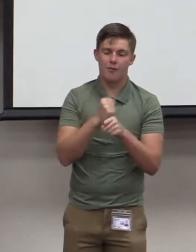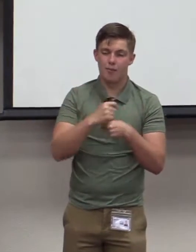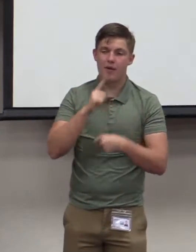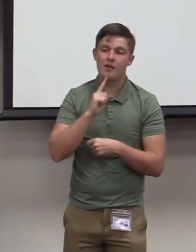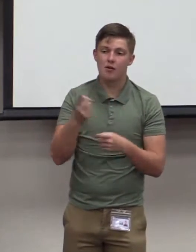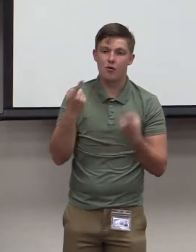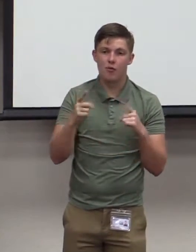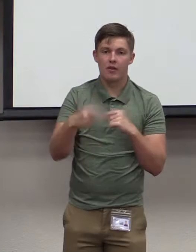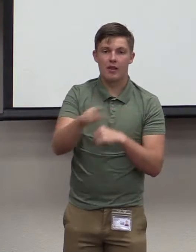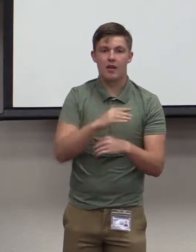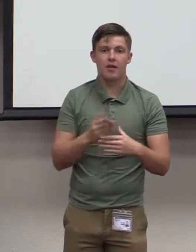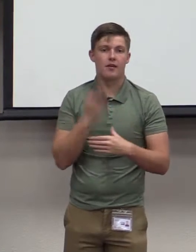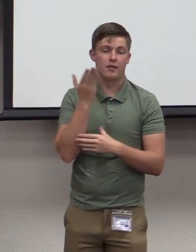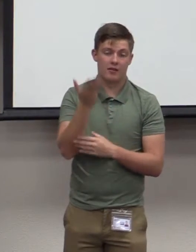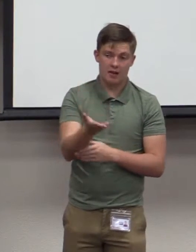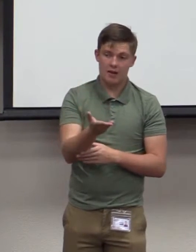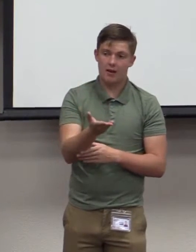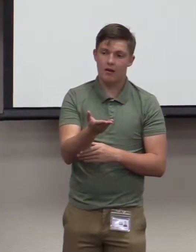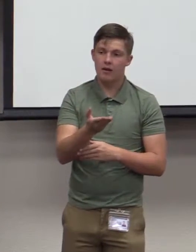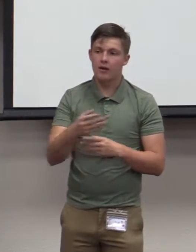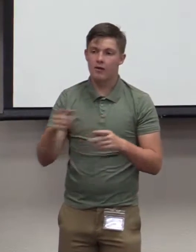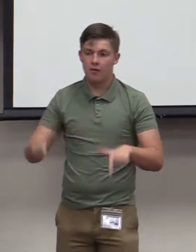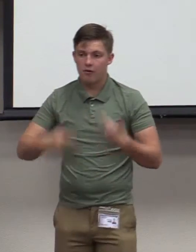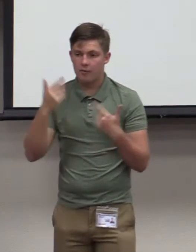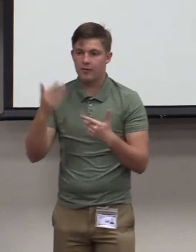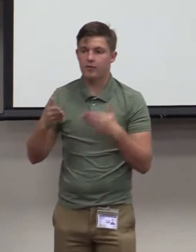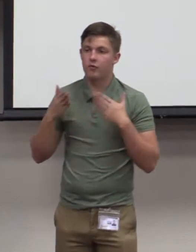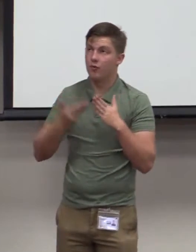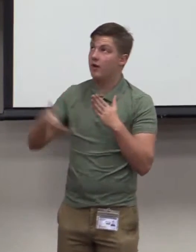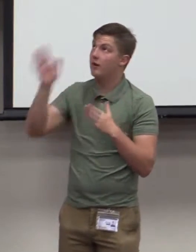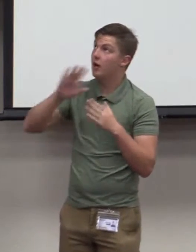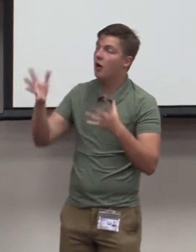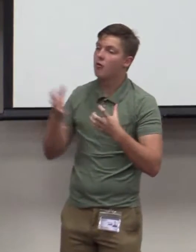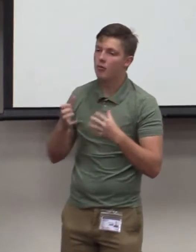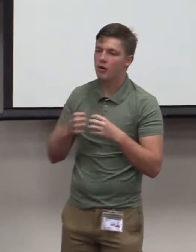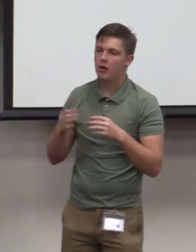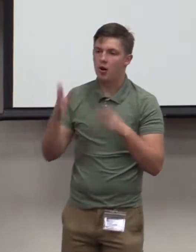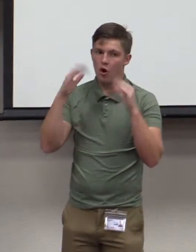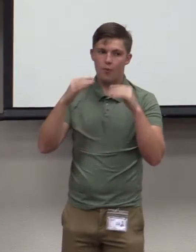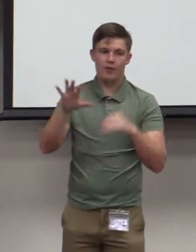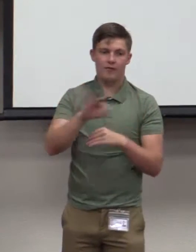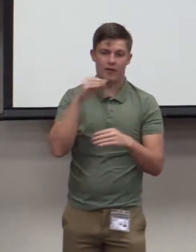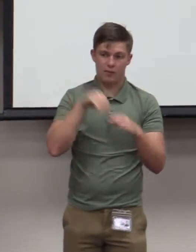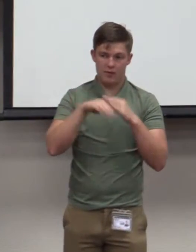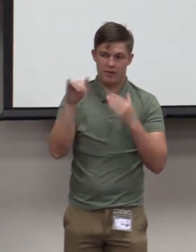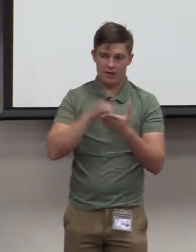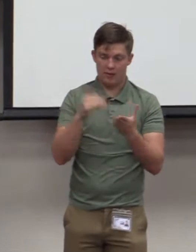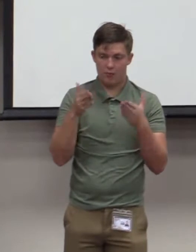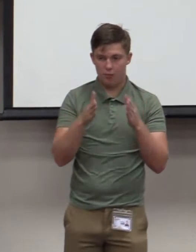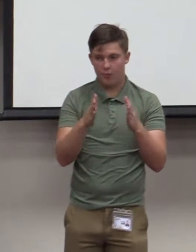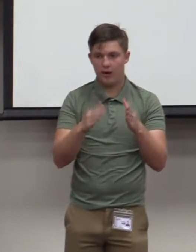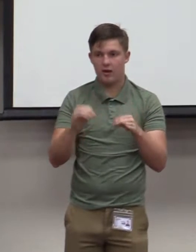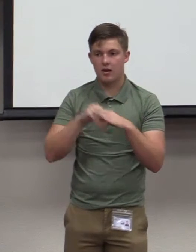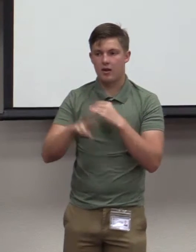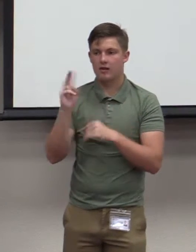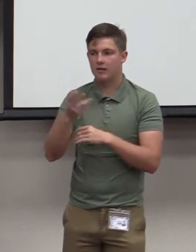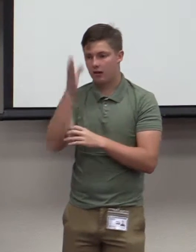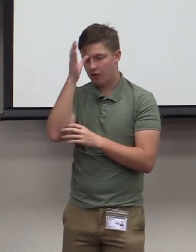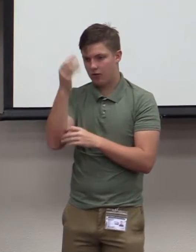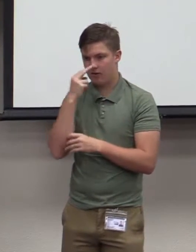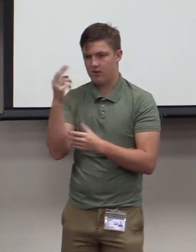he gets there, they're going to be living the way God calls them to live. Hope he finds them in that way in 2 Corinthians